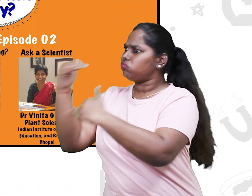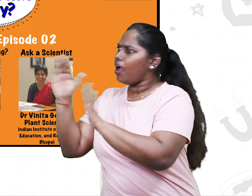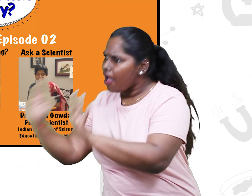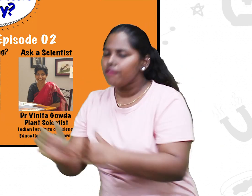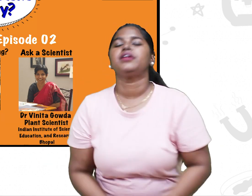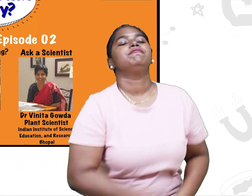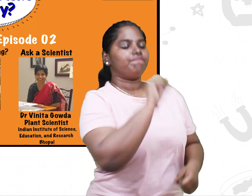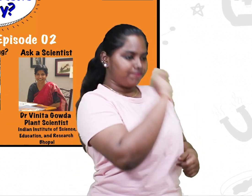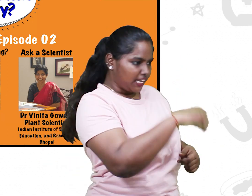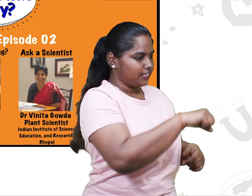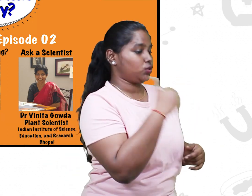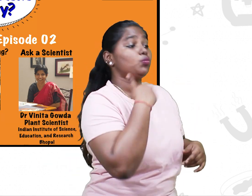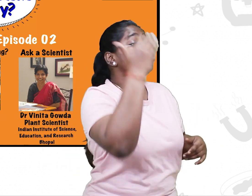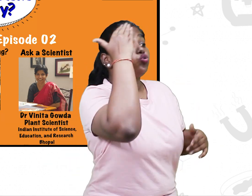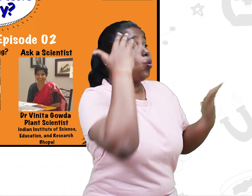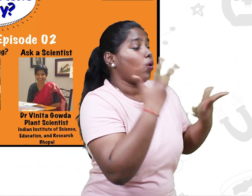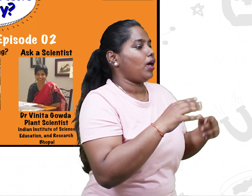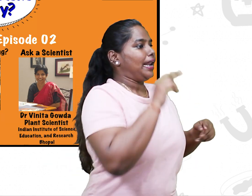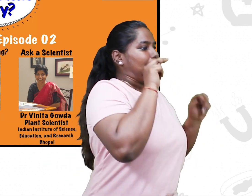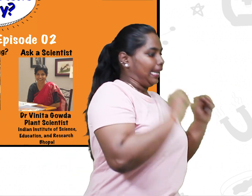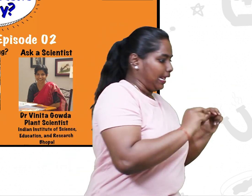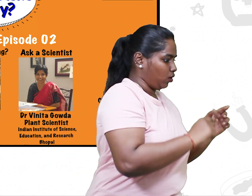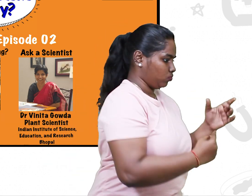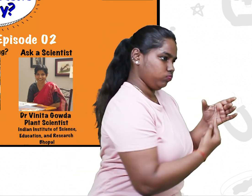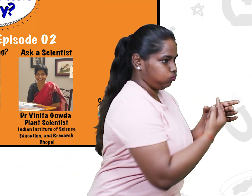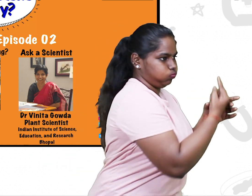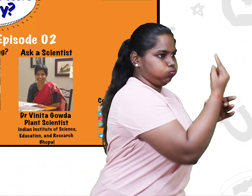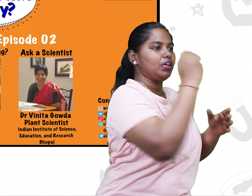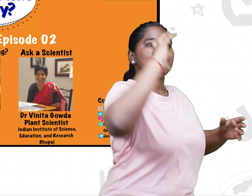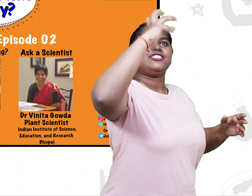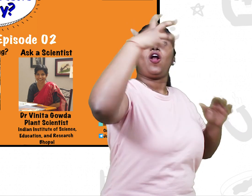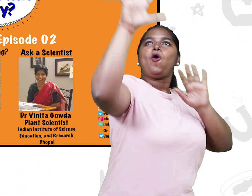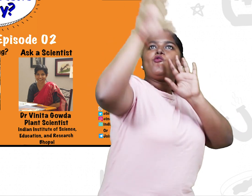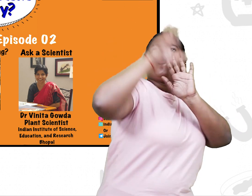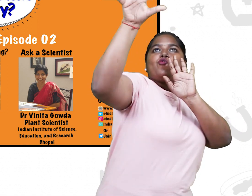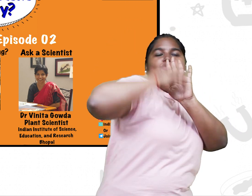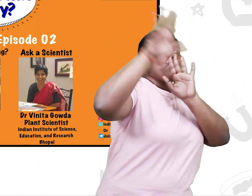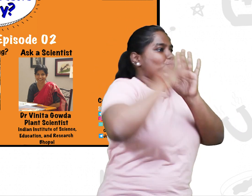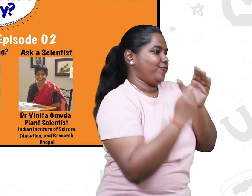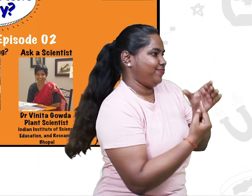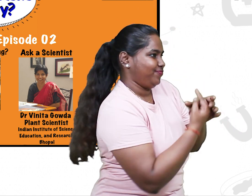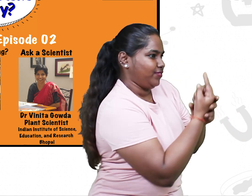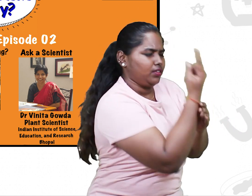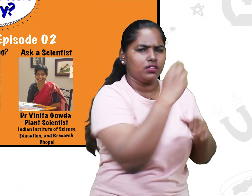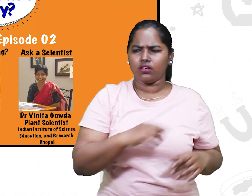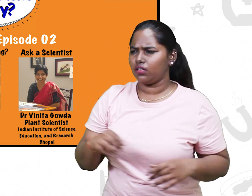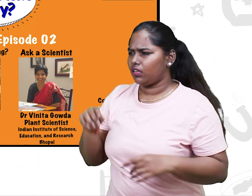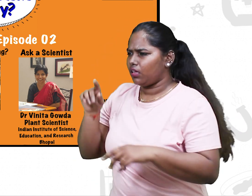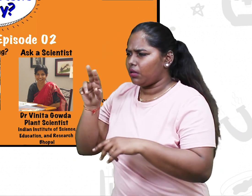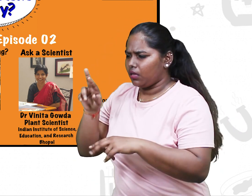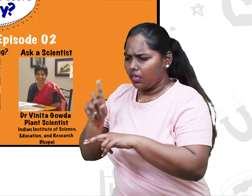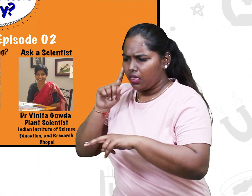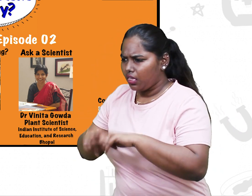you know, is crucial for growth and photosynthesis. As a tree keeps growing taller, It's harder for them